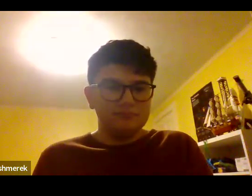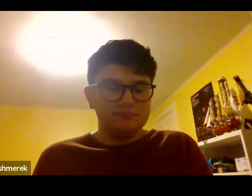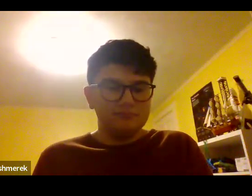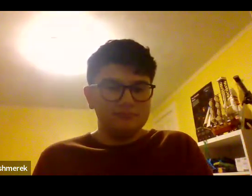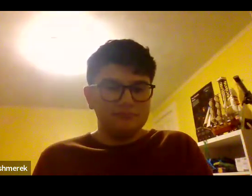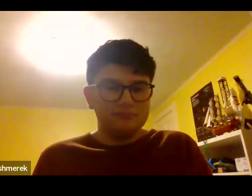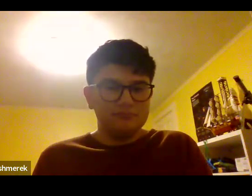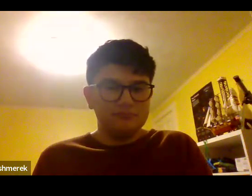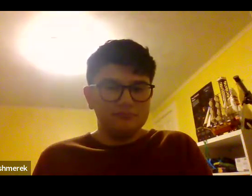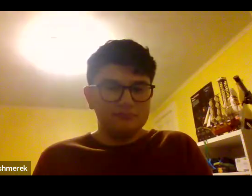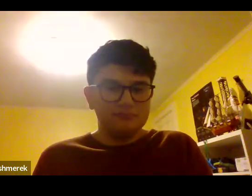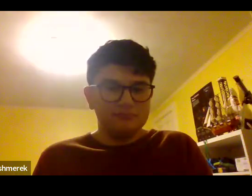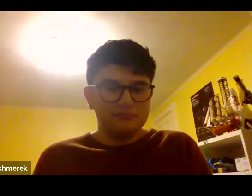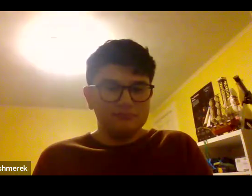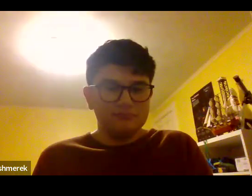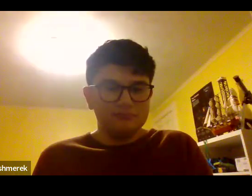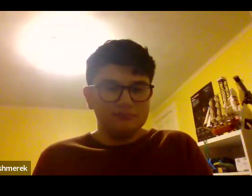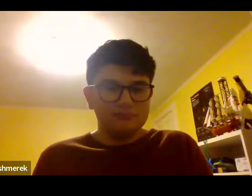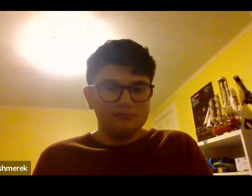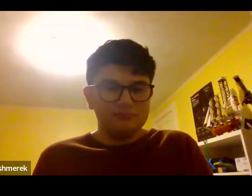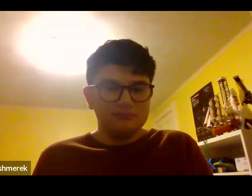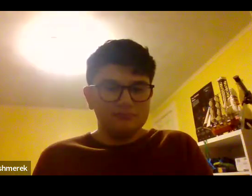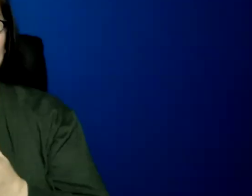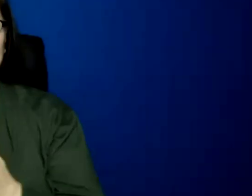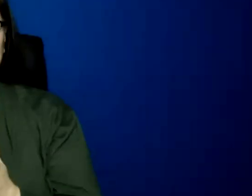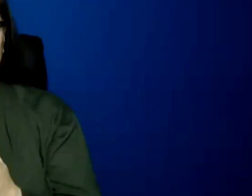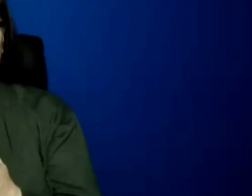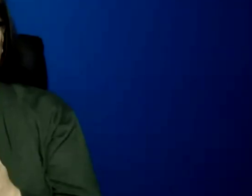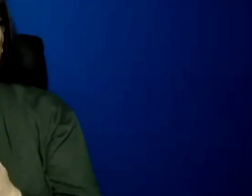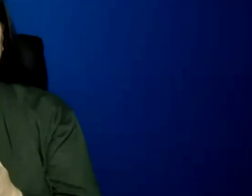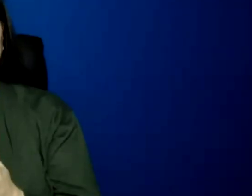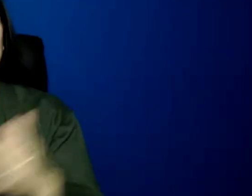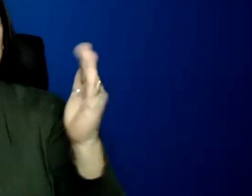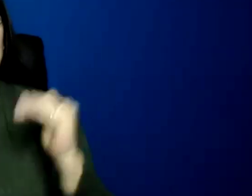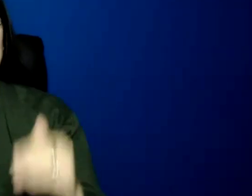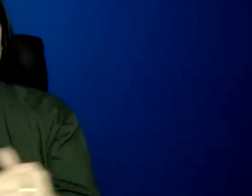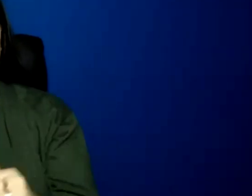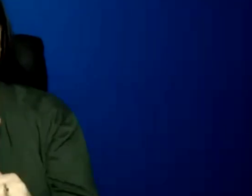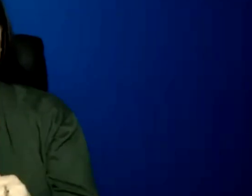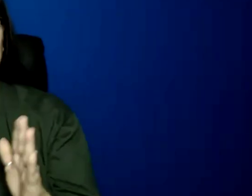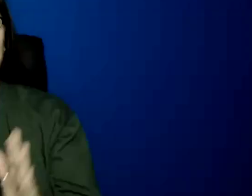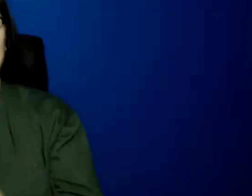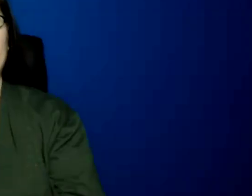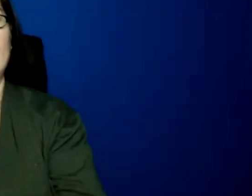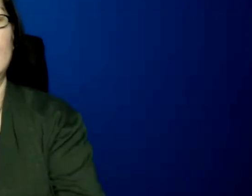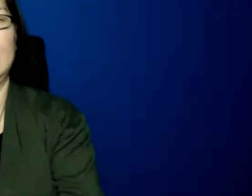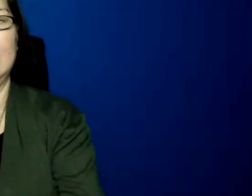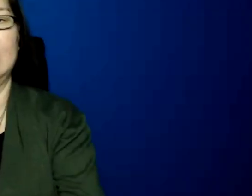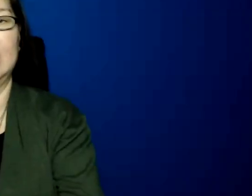Thank you very much. Thank you. Thank you. Our next speaker, Deidre Manning.